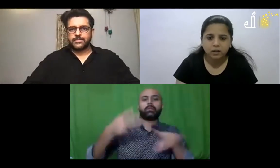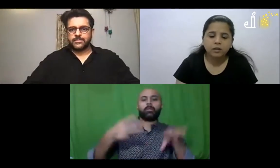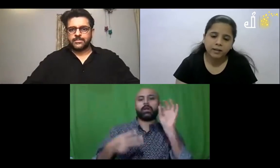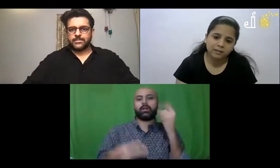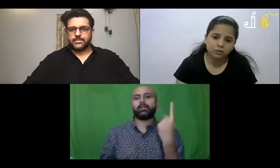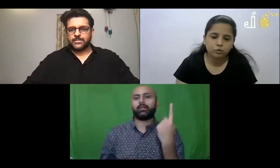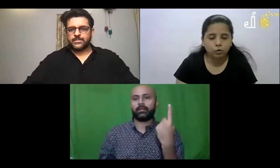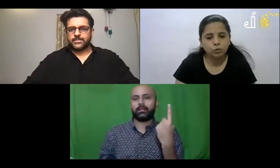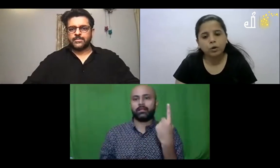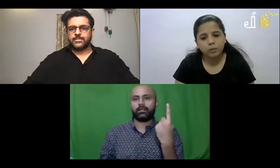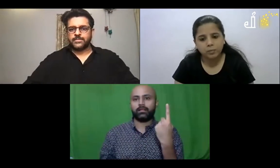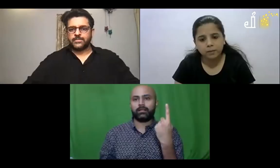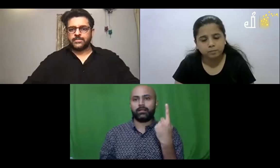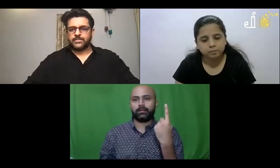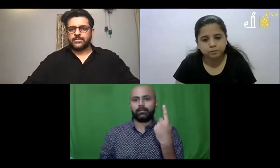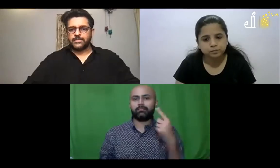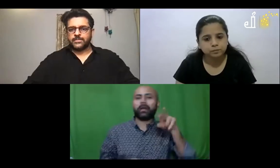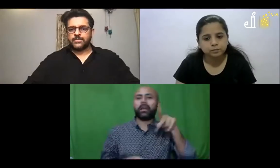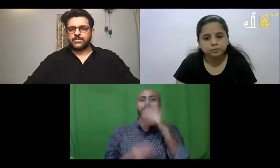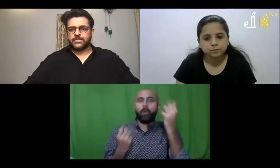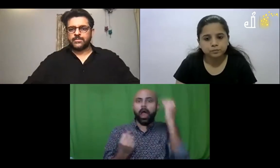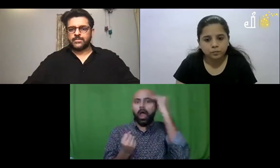detail? Yes, no, or maybe.